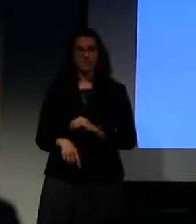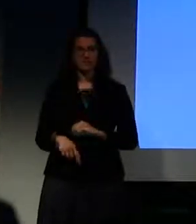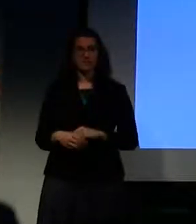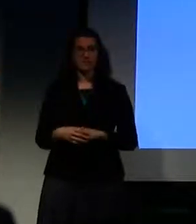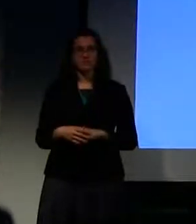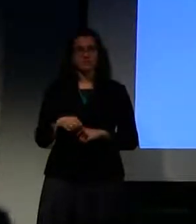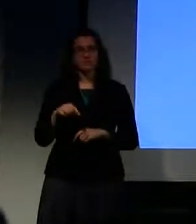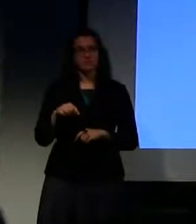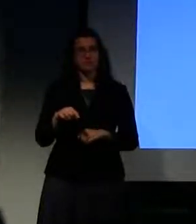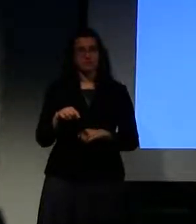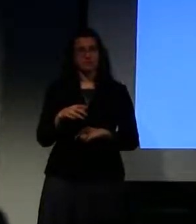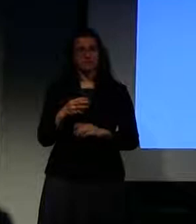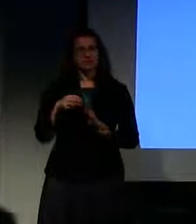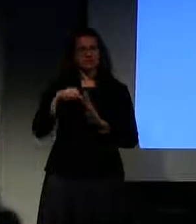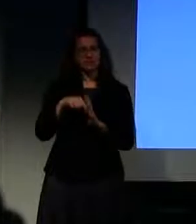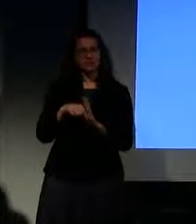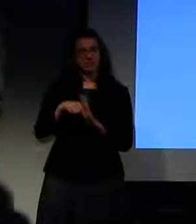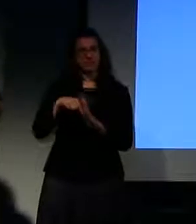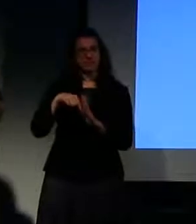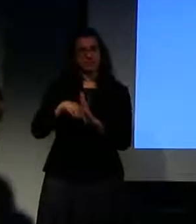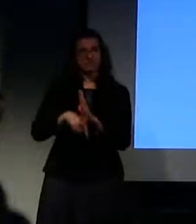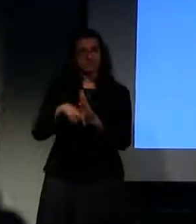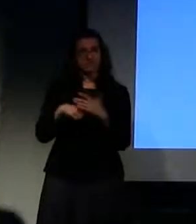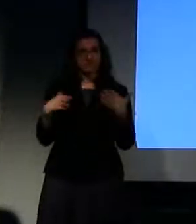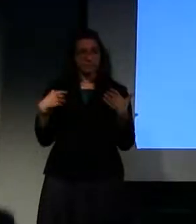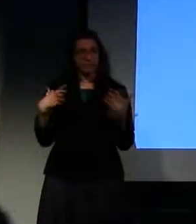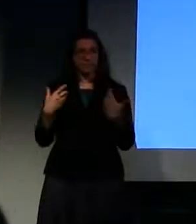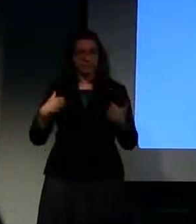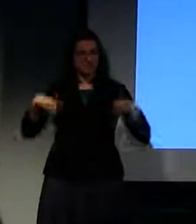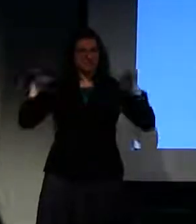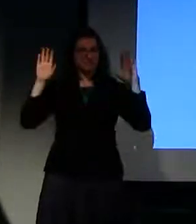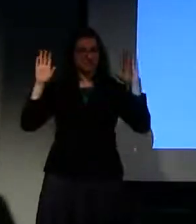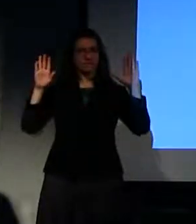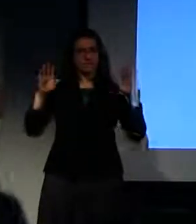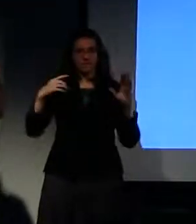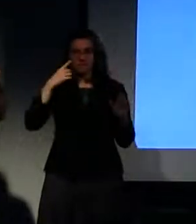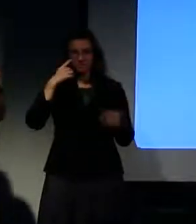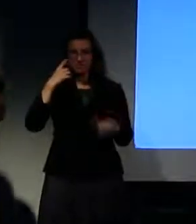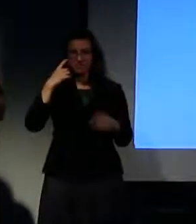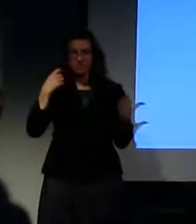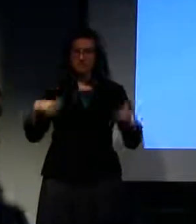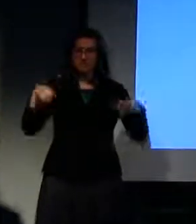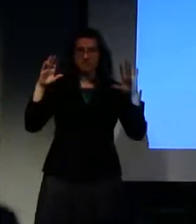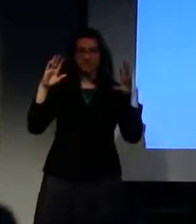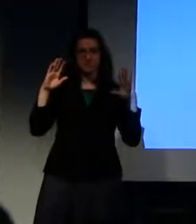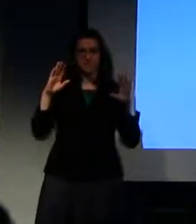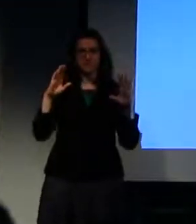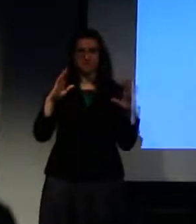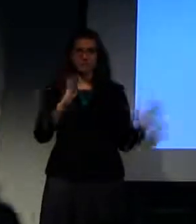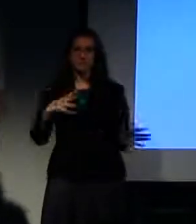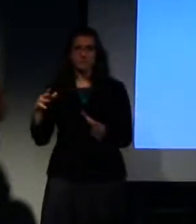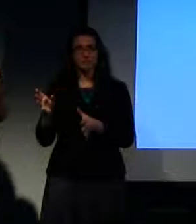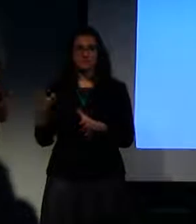This, and deeper, and deep, yielded, mystic, deeper, reaching, winds,